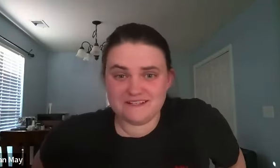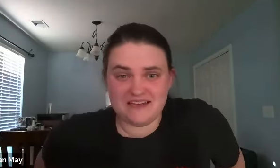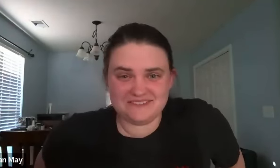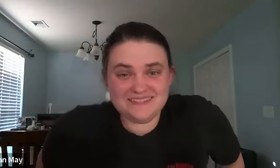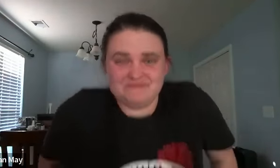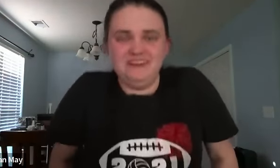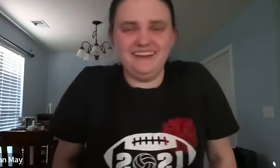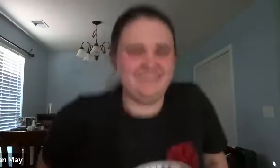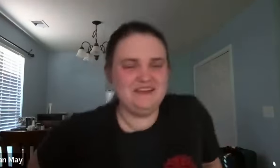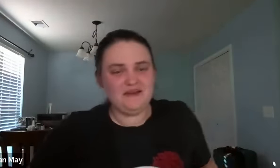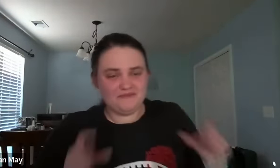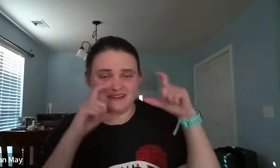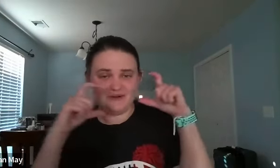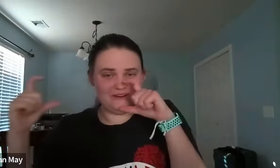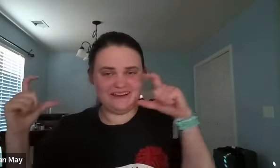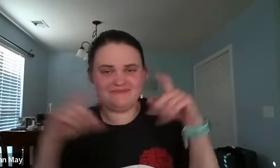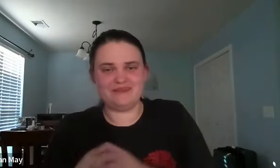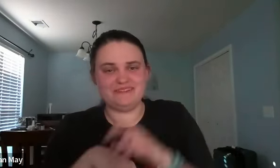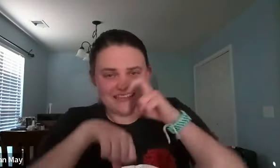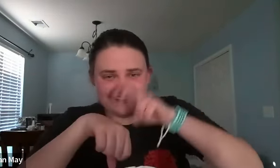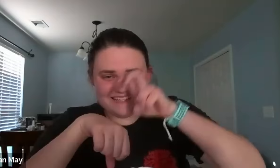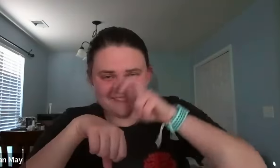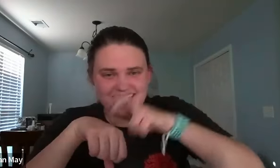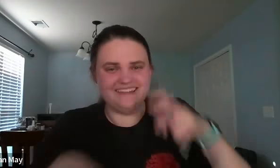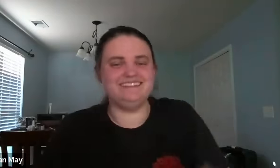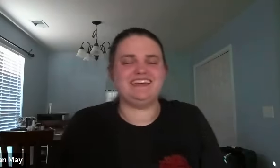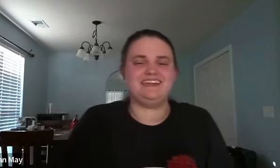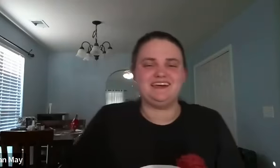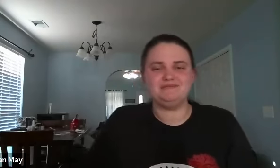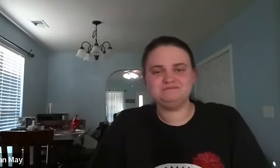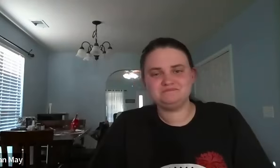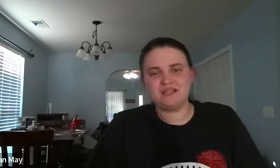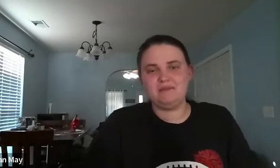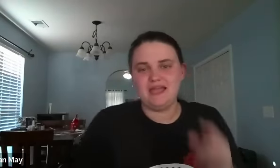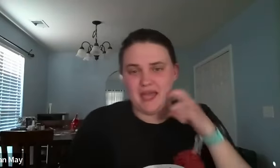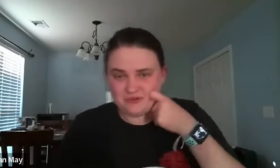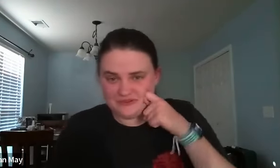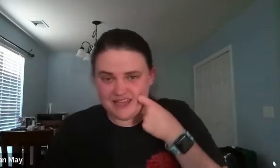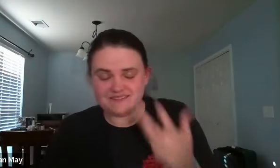have signs. My corn and my potatoes have signs, and my apples